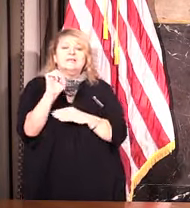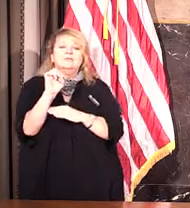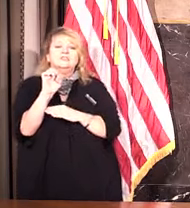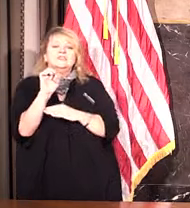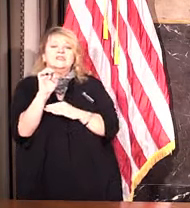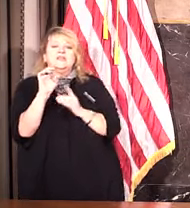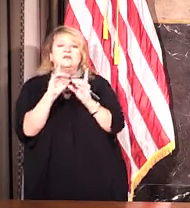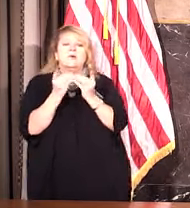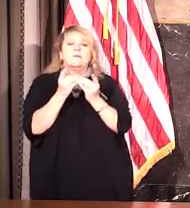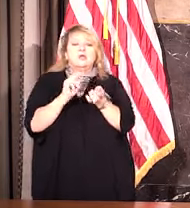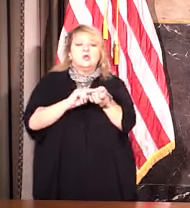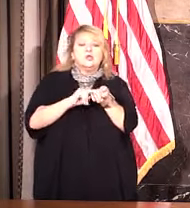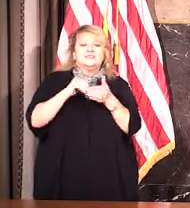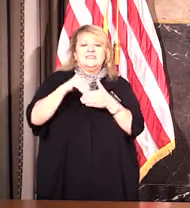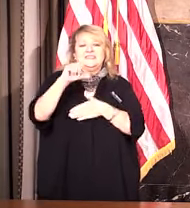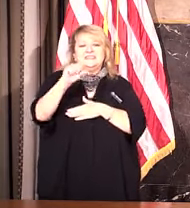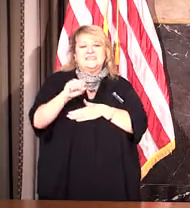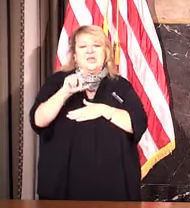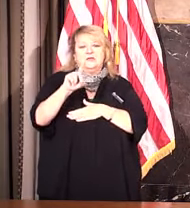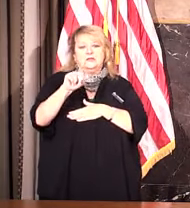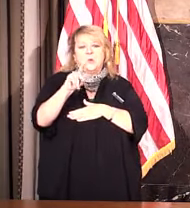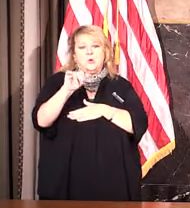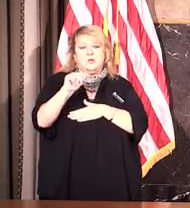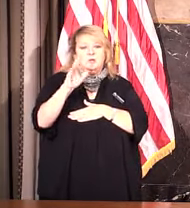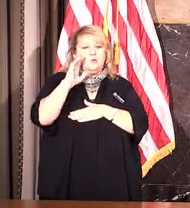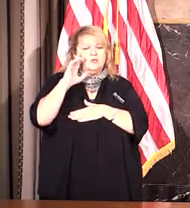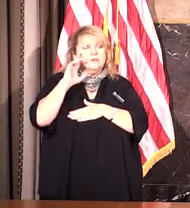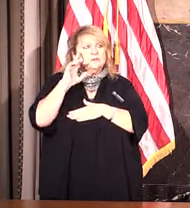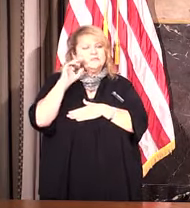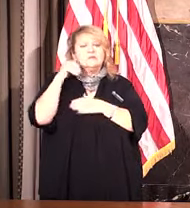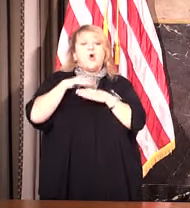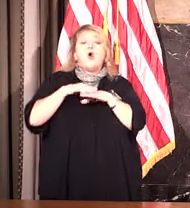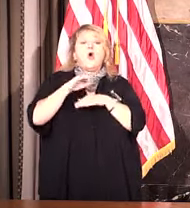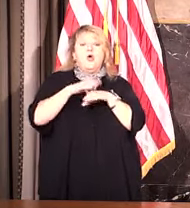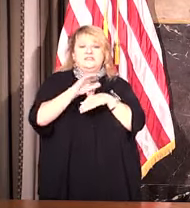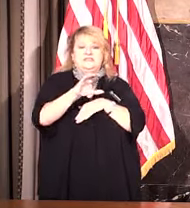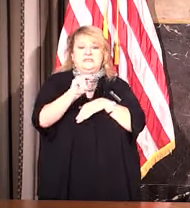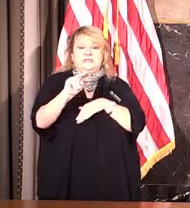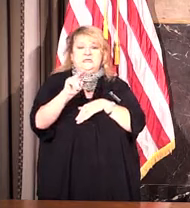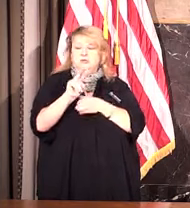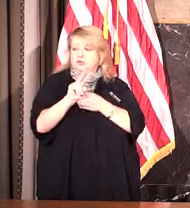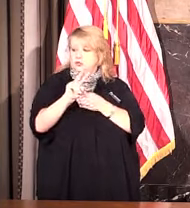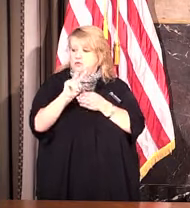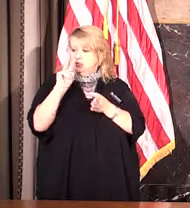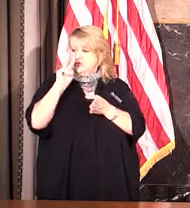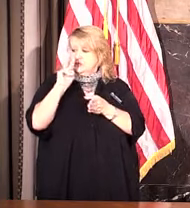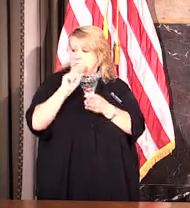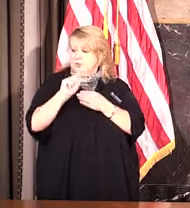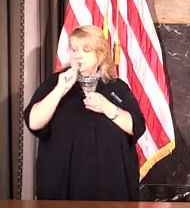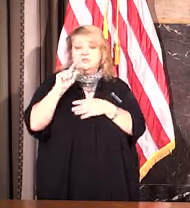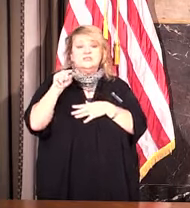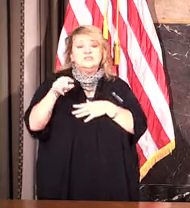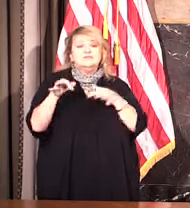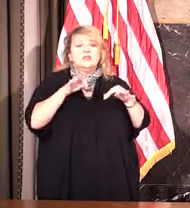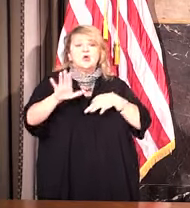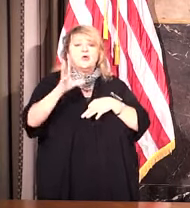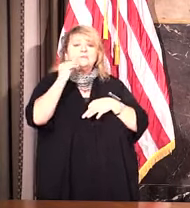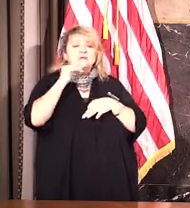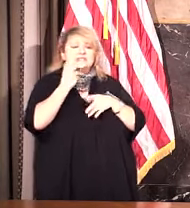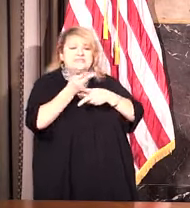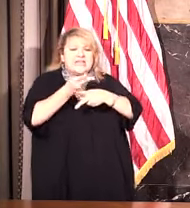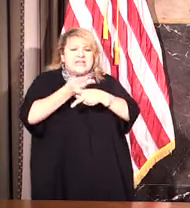in South Dakota, which was interviewed on CNN a week or two ago, and the clip is out there. She was describing her experiences caring